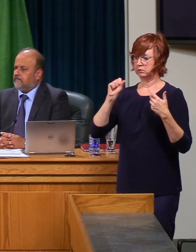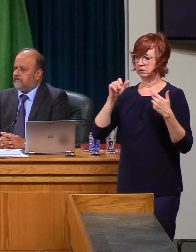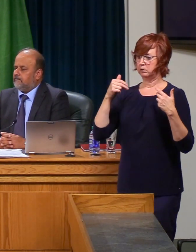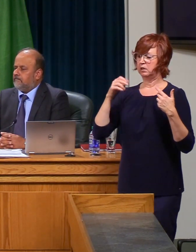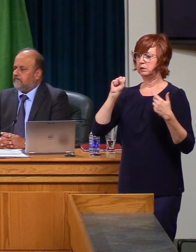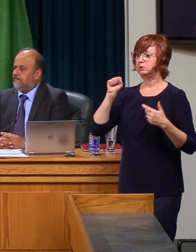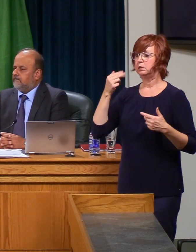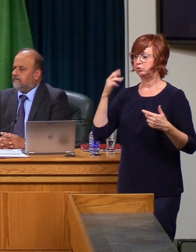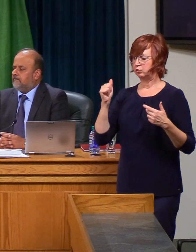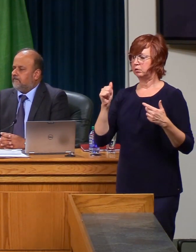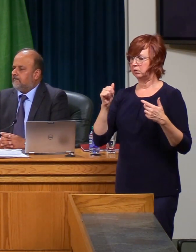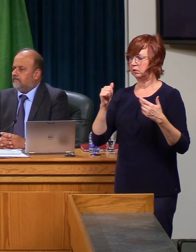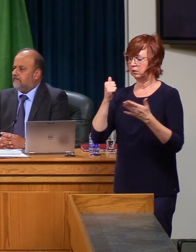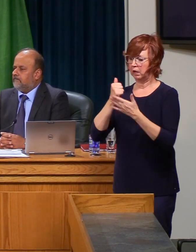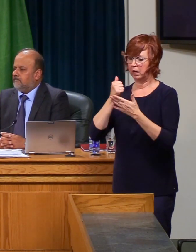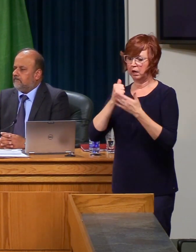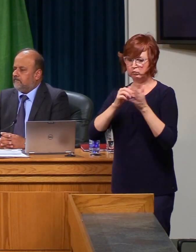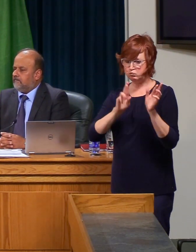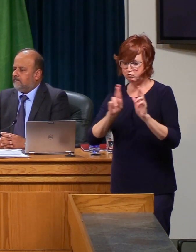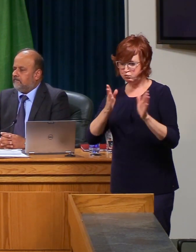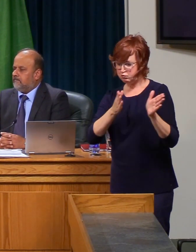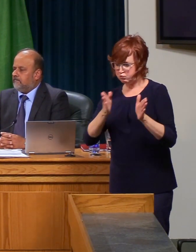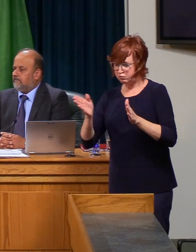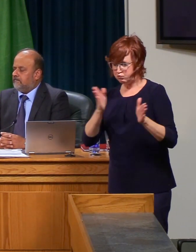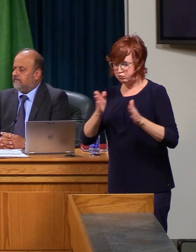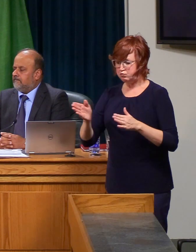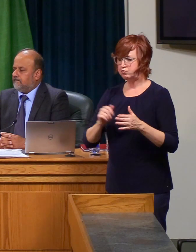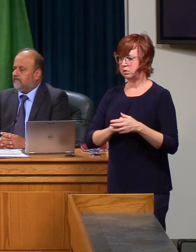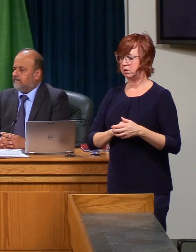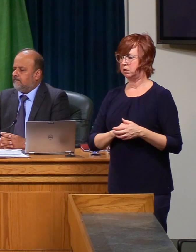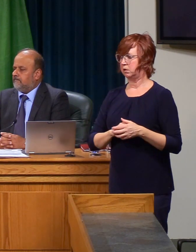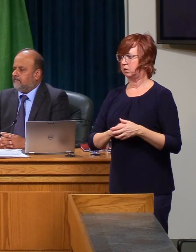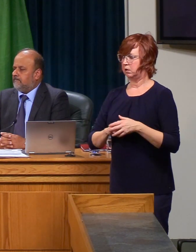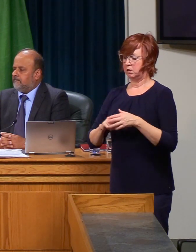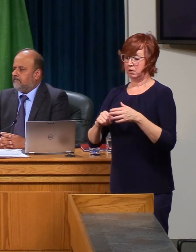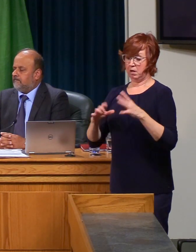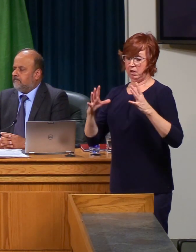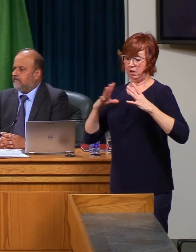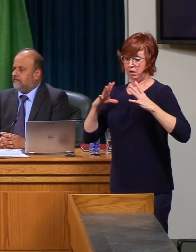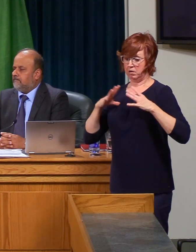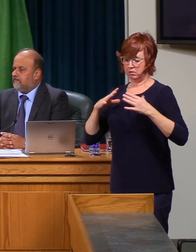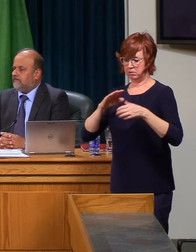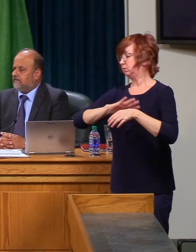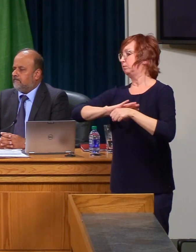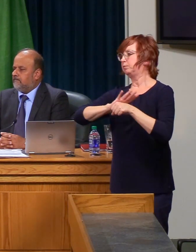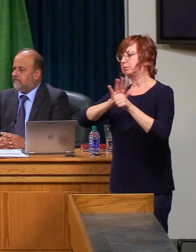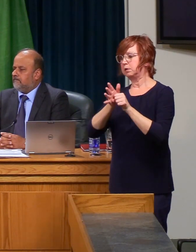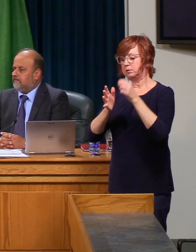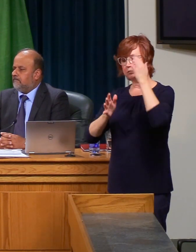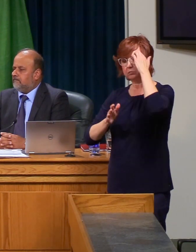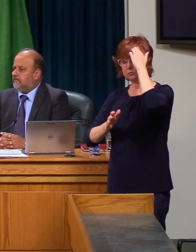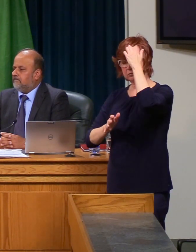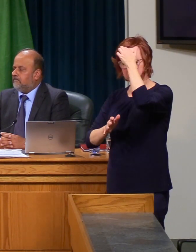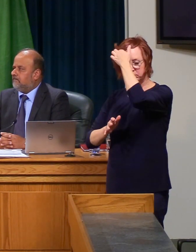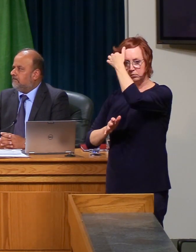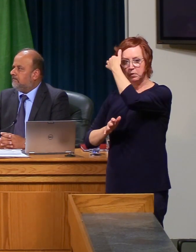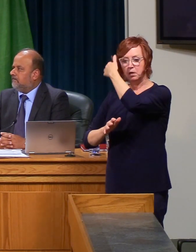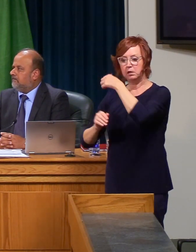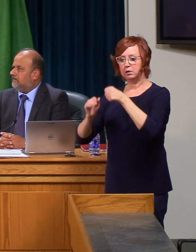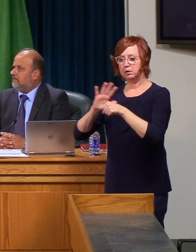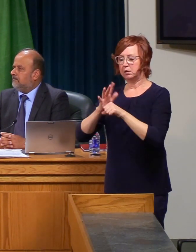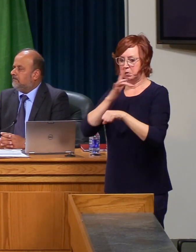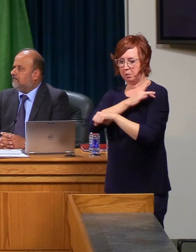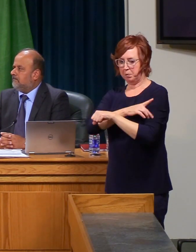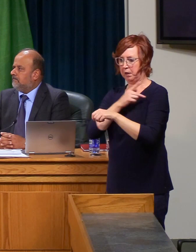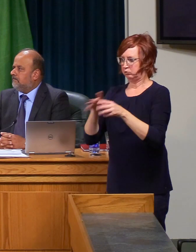is preparing for the load of COVID-19 patients that may be coming at it, as they have